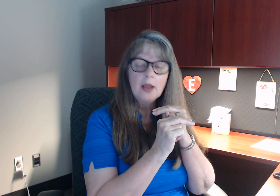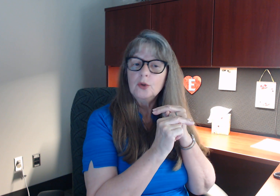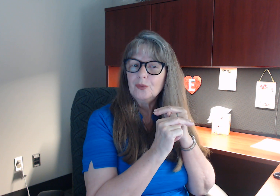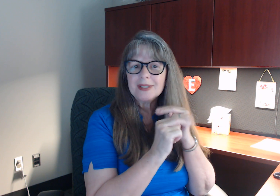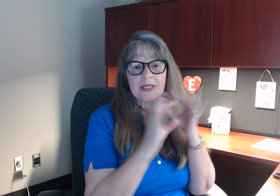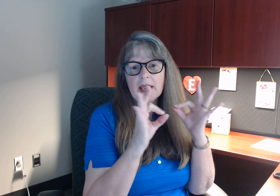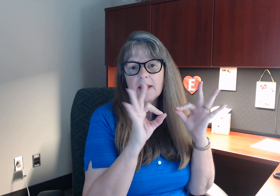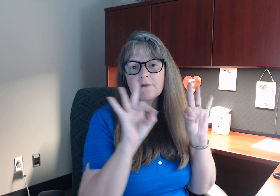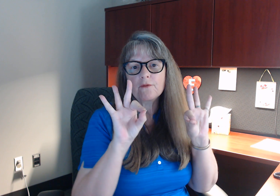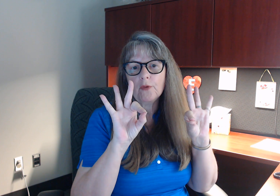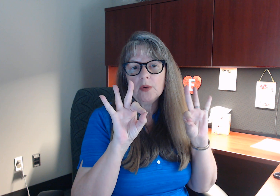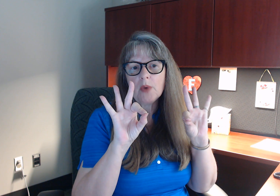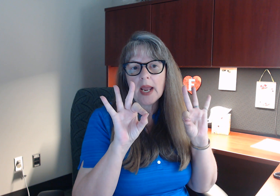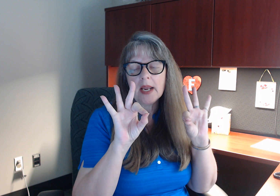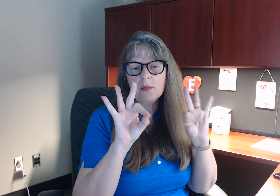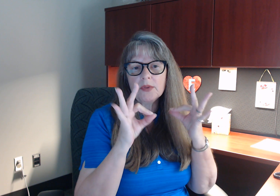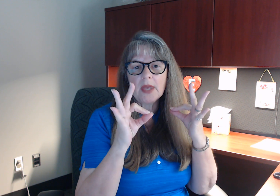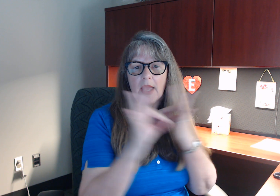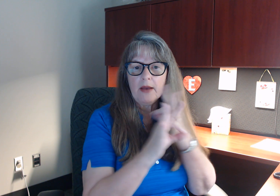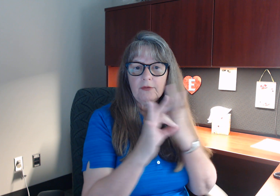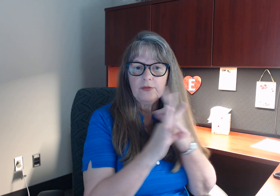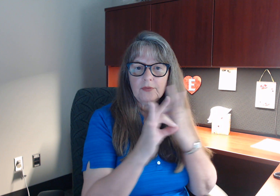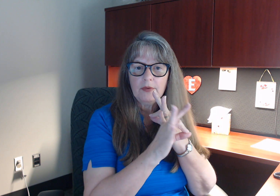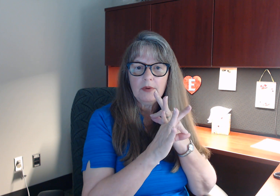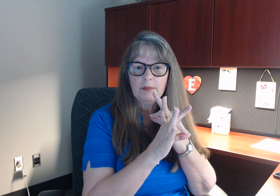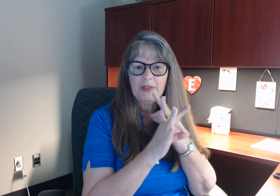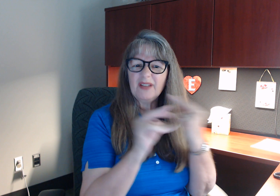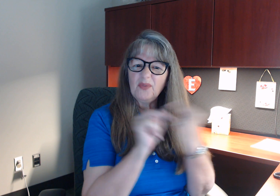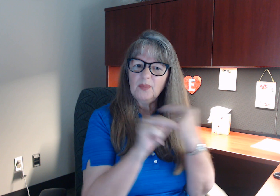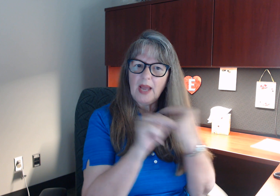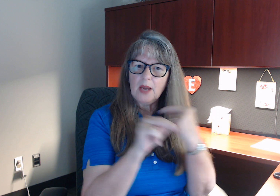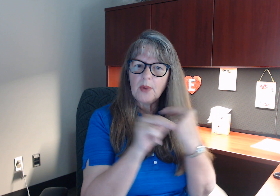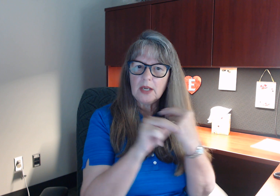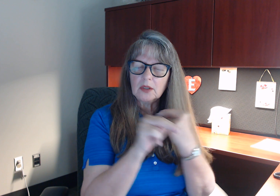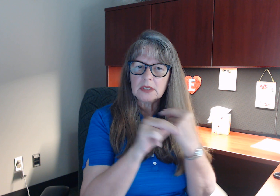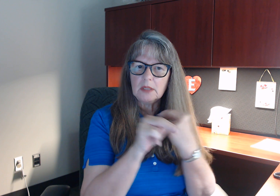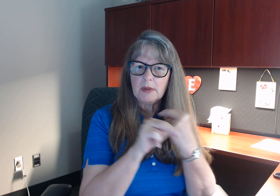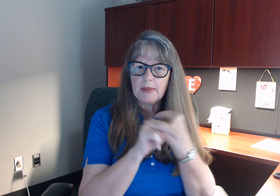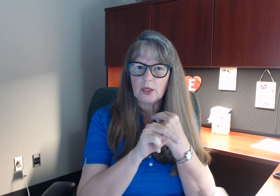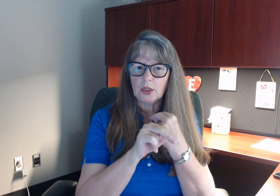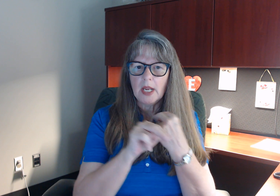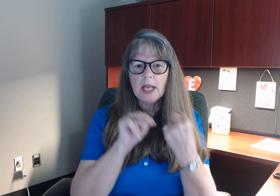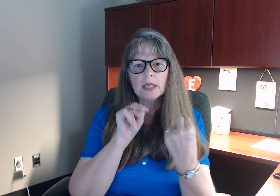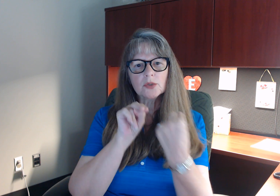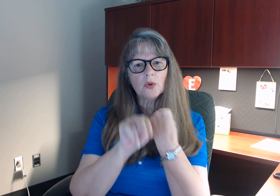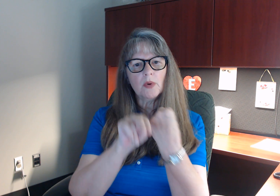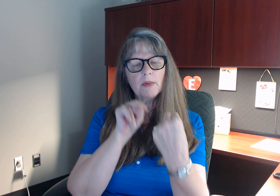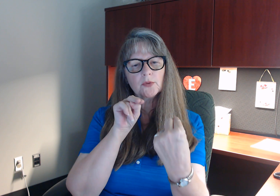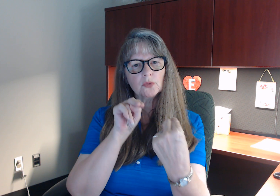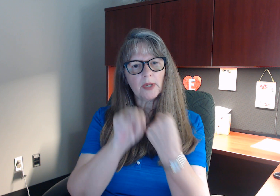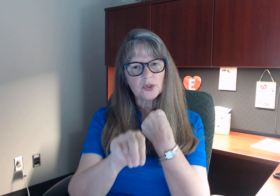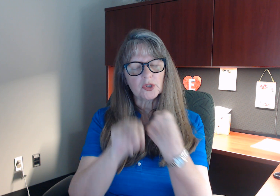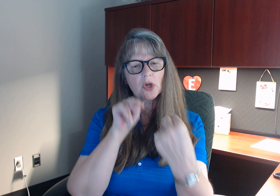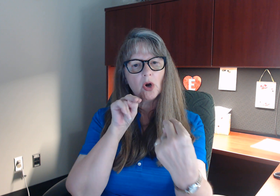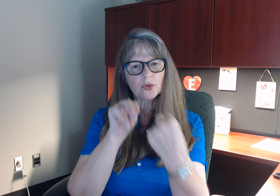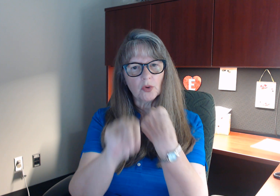You could say freeway with the F, but the highway looks a little bit better because they're going both directions. Cars are going